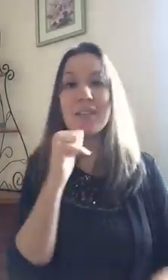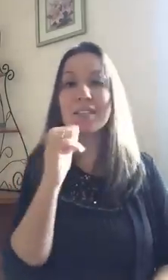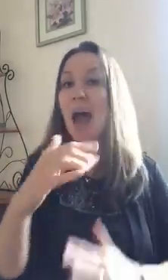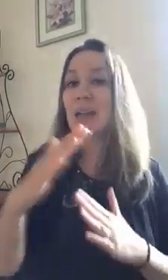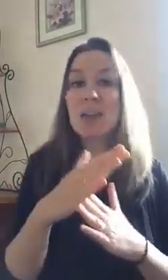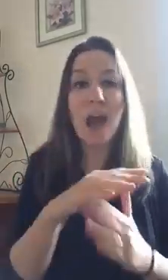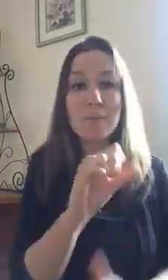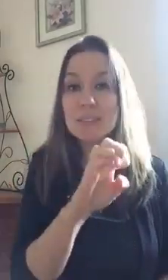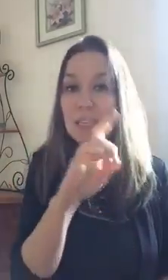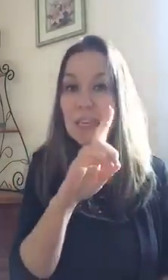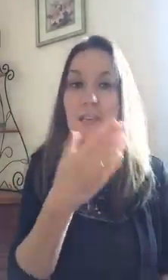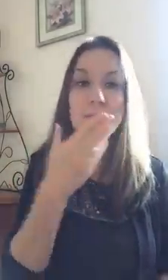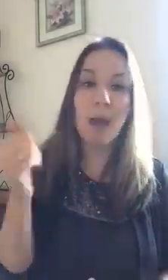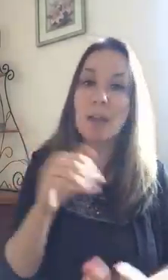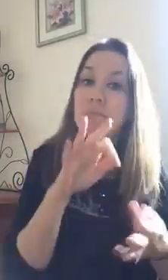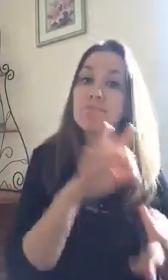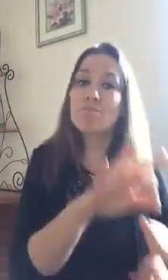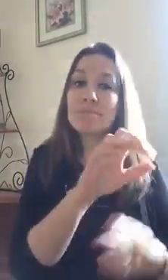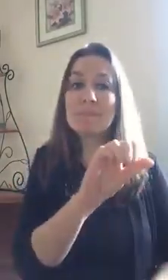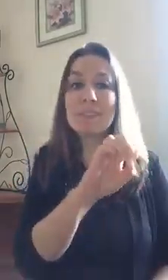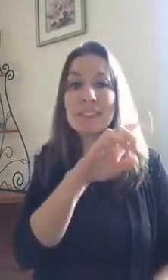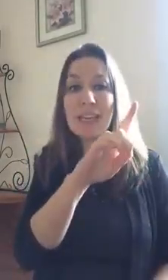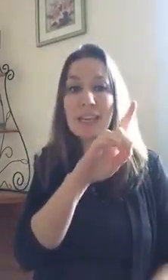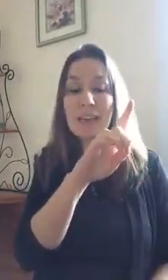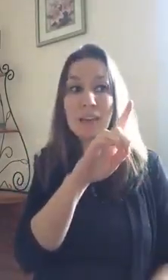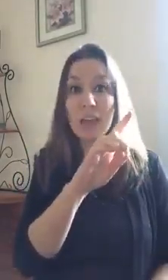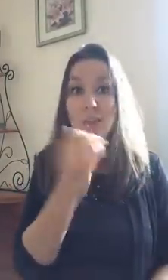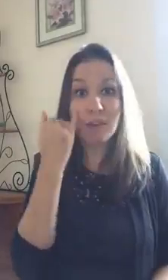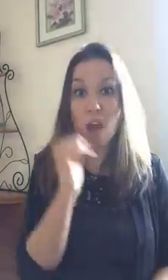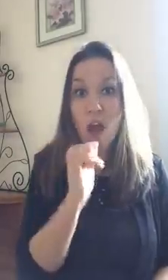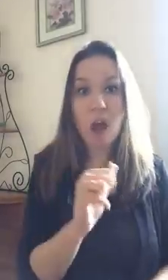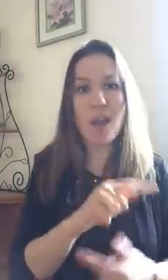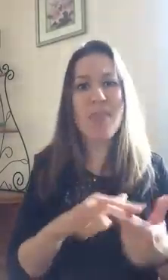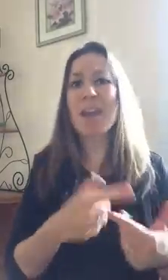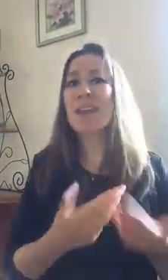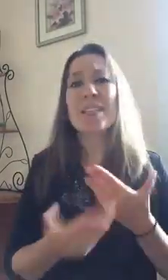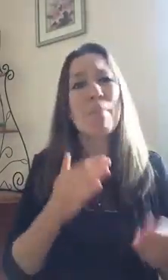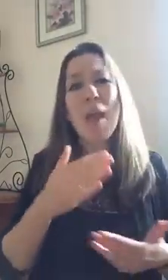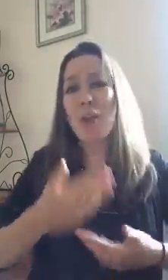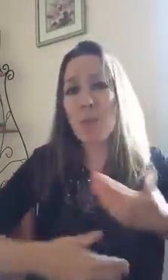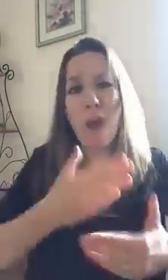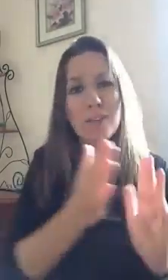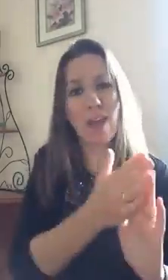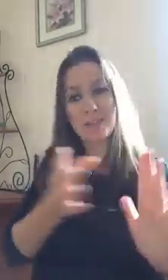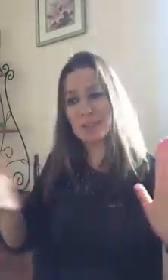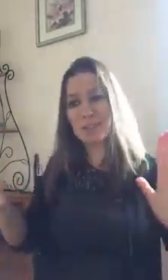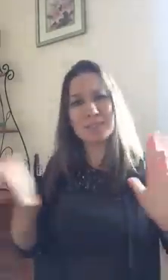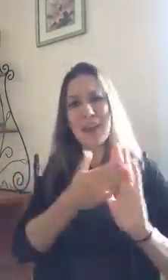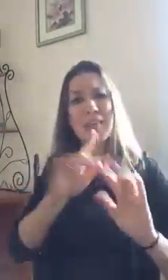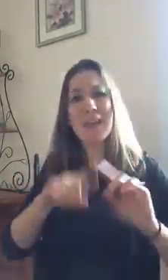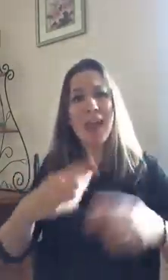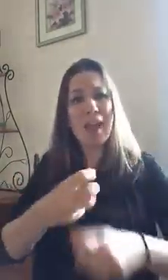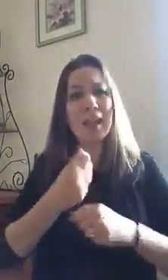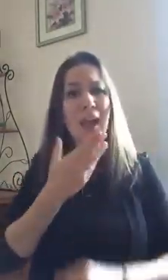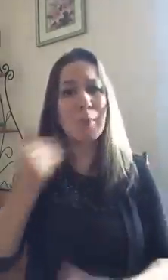they do, they can't get the best possible essential oil, right? So in order to make sure they have the best